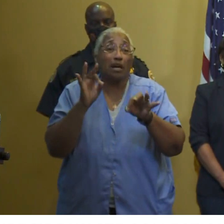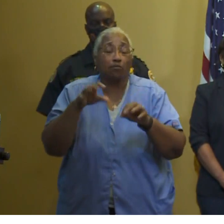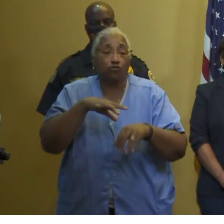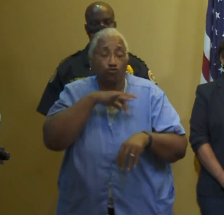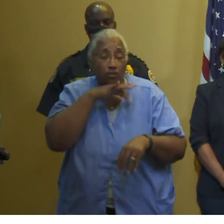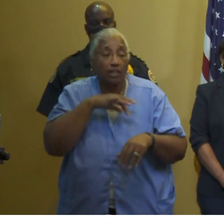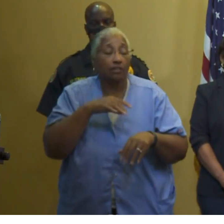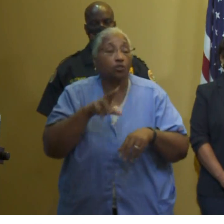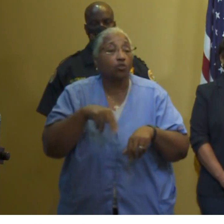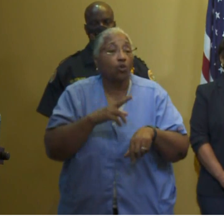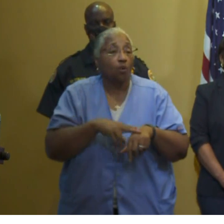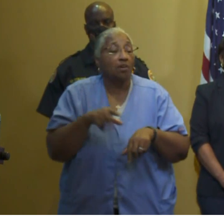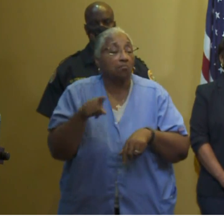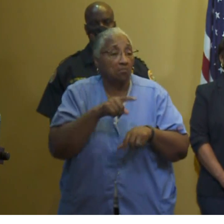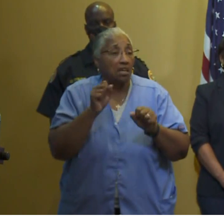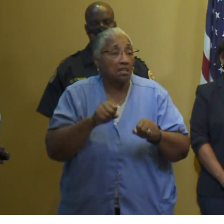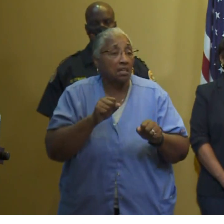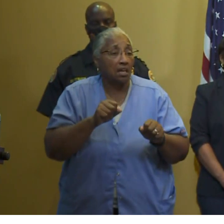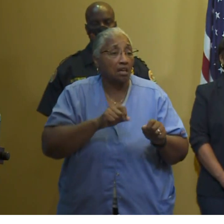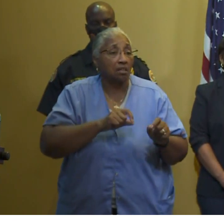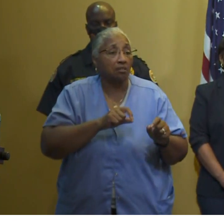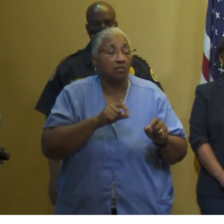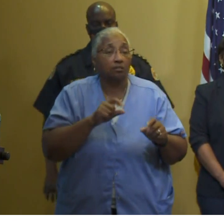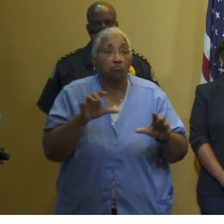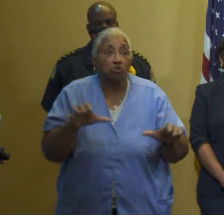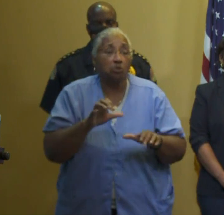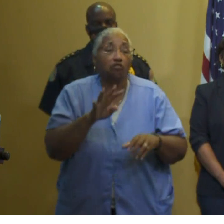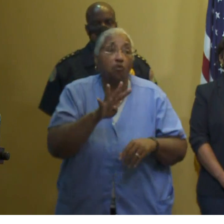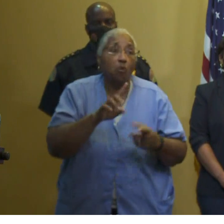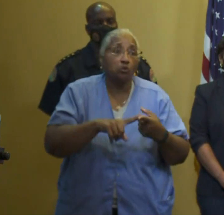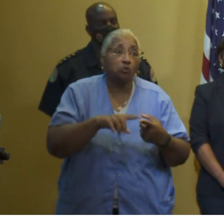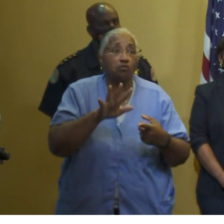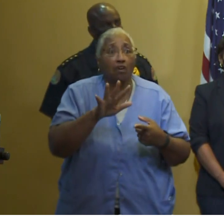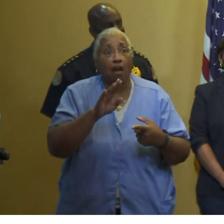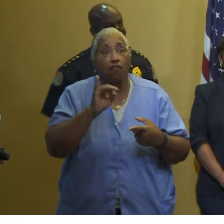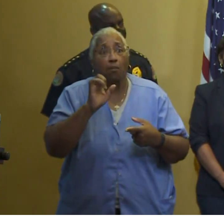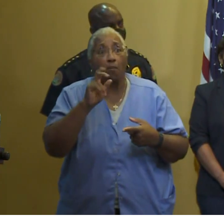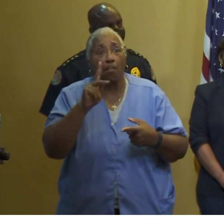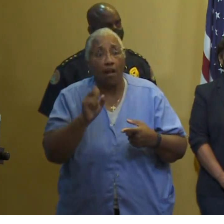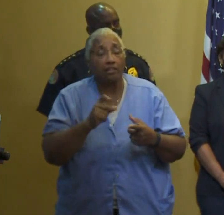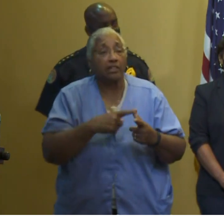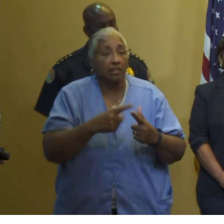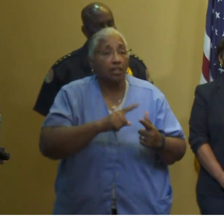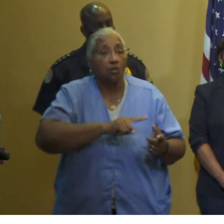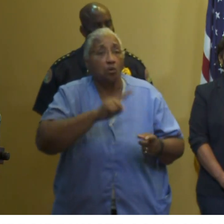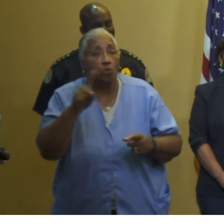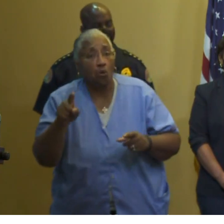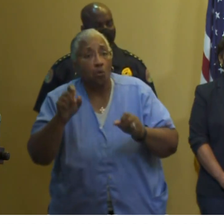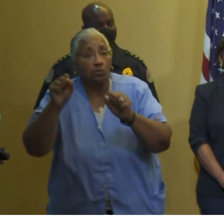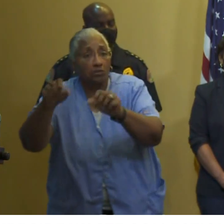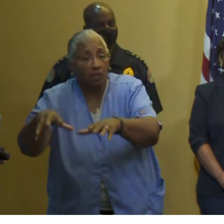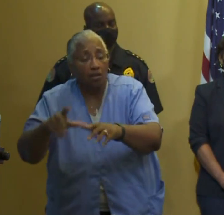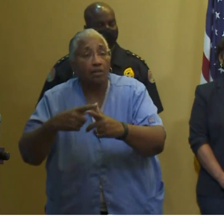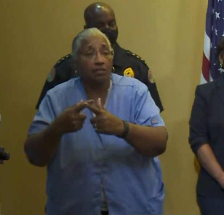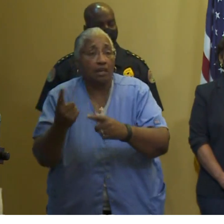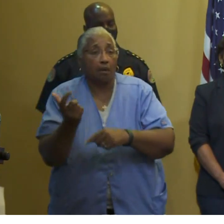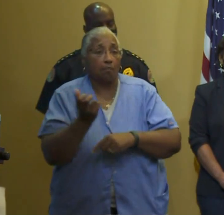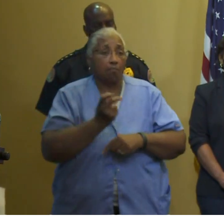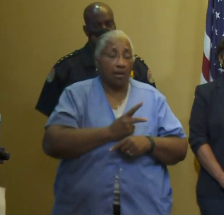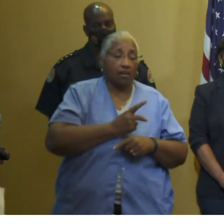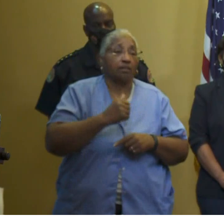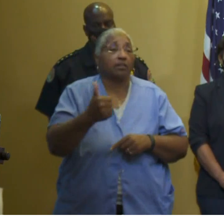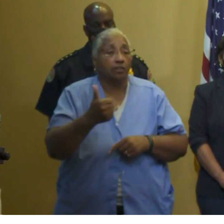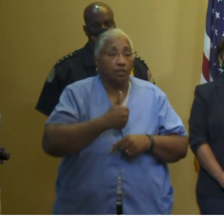can hit 4 or 5 blocks and then go to the landfill to do drop-off. They're doing 1 block right now and then having to go to the landfill. That's how much is out there. That's why it's taking a